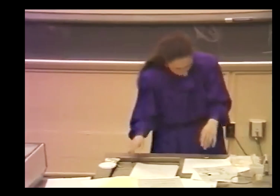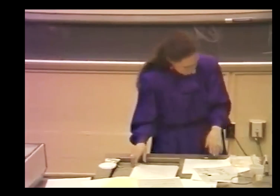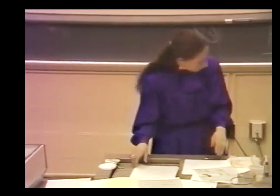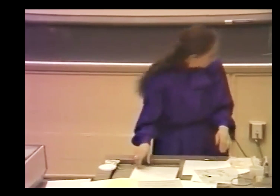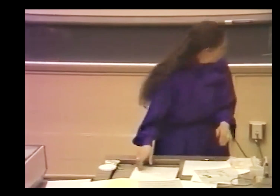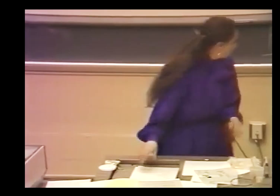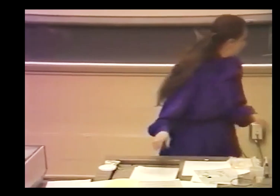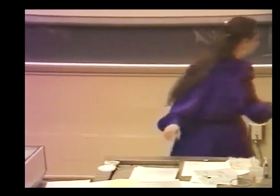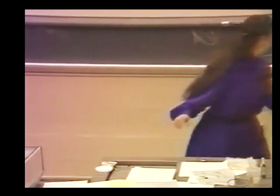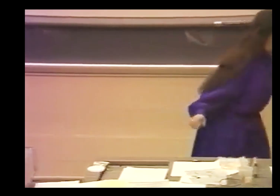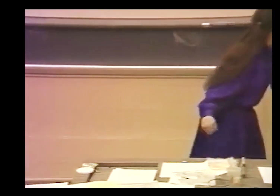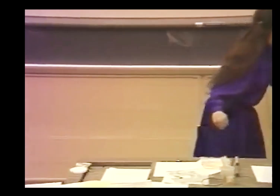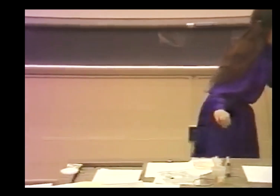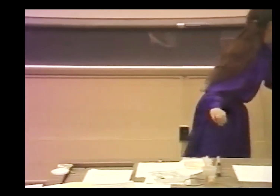Okay.